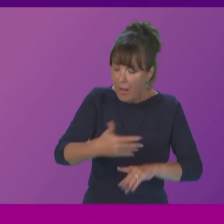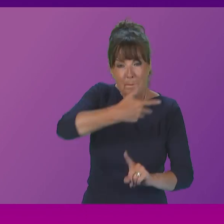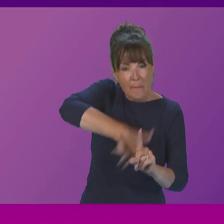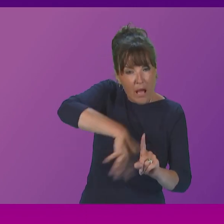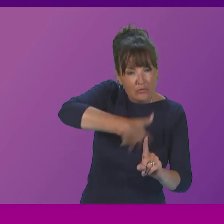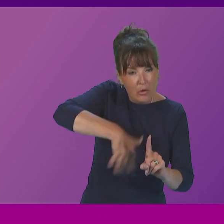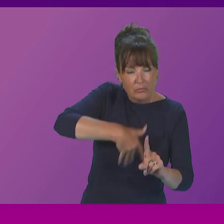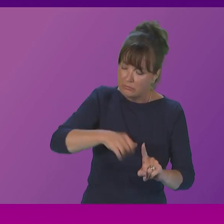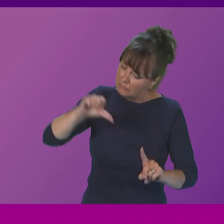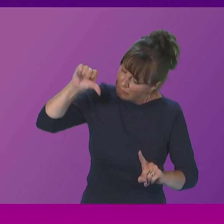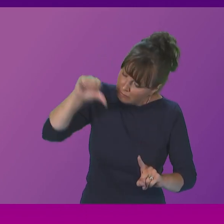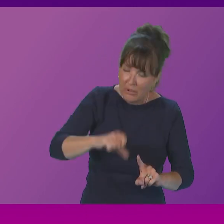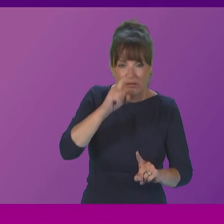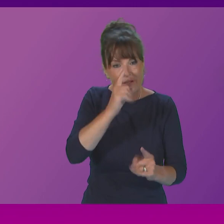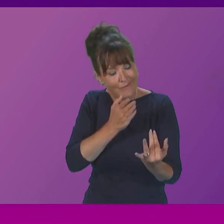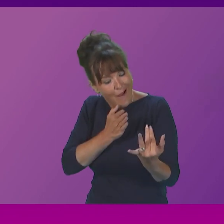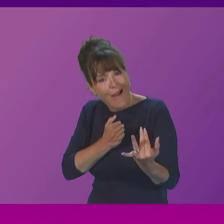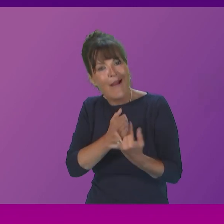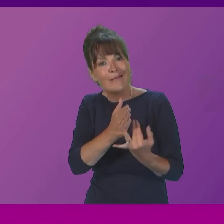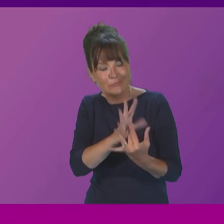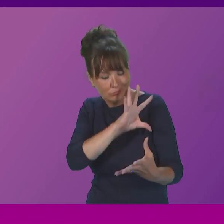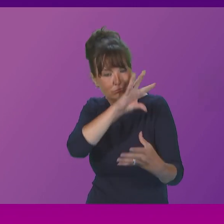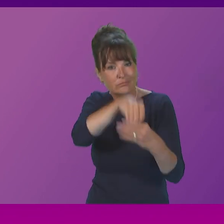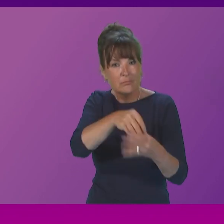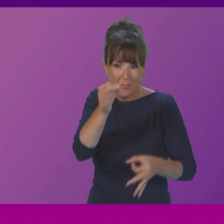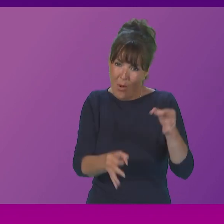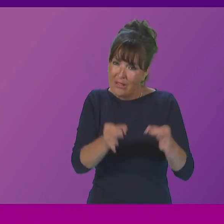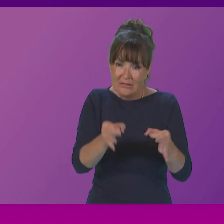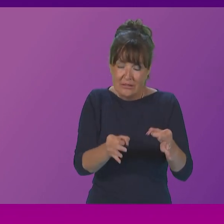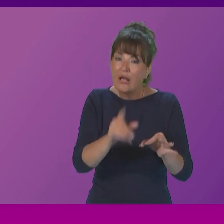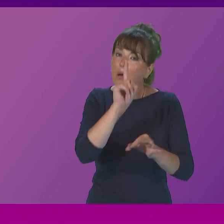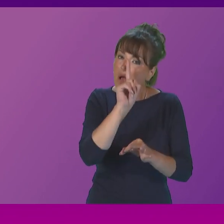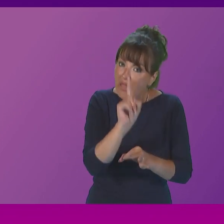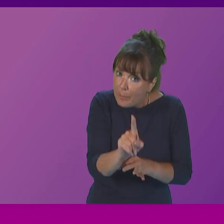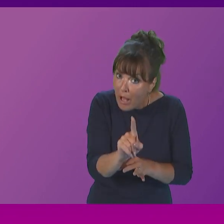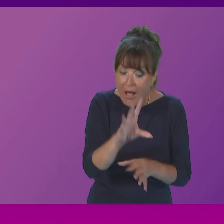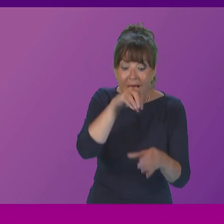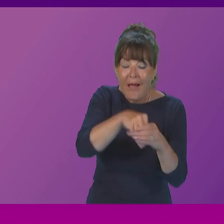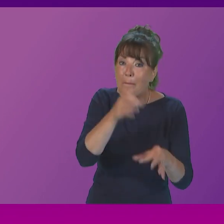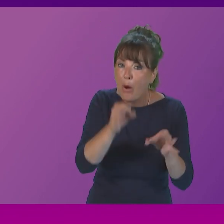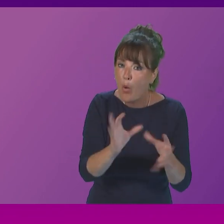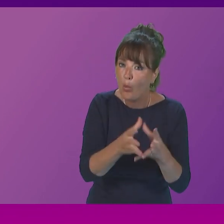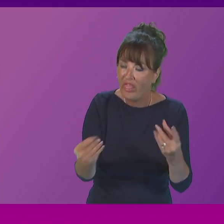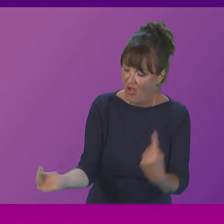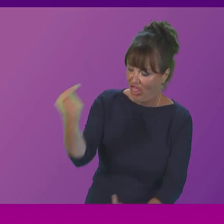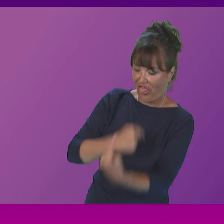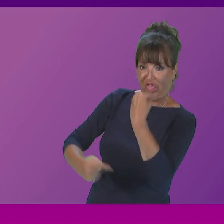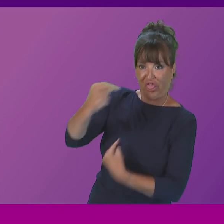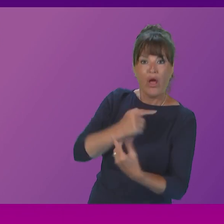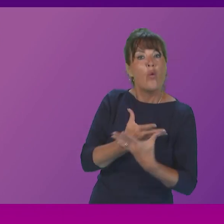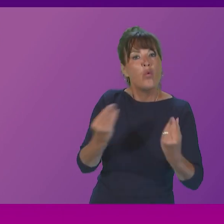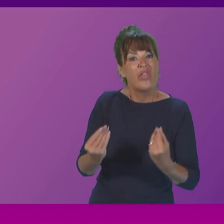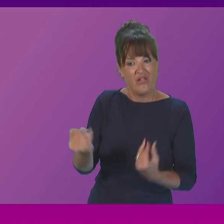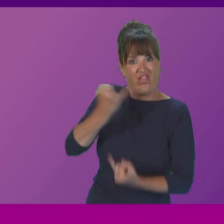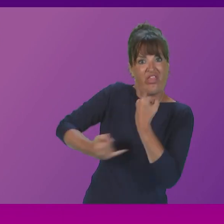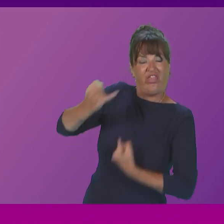of progressive backgrounds, are able to participate in politics in a way that is free from abuse, free from inequality, and free from